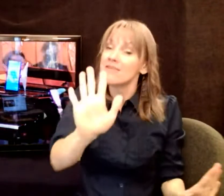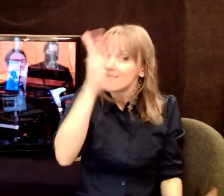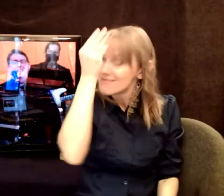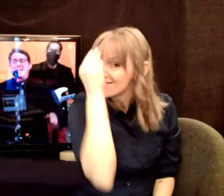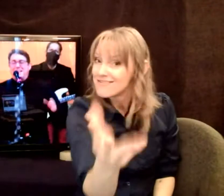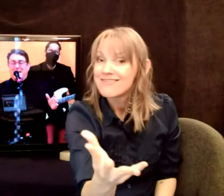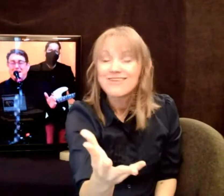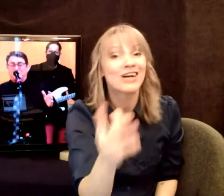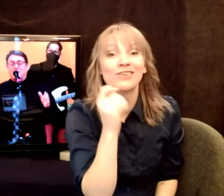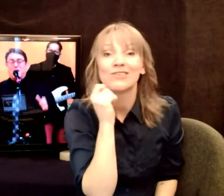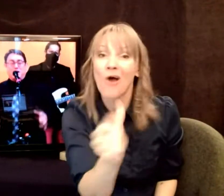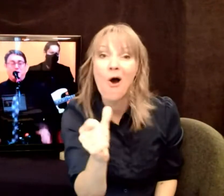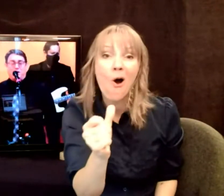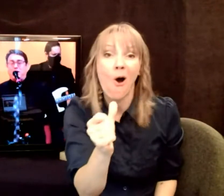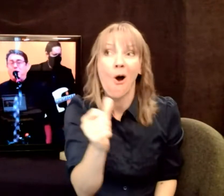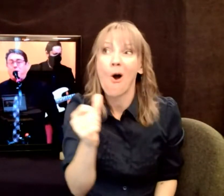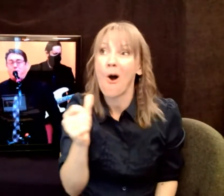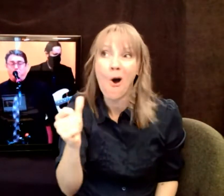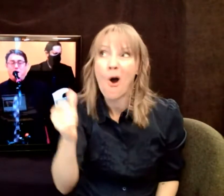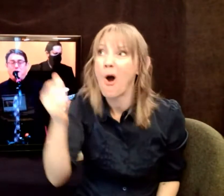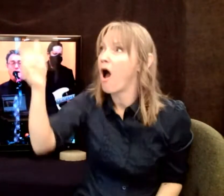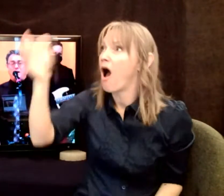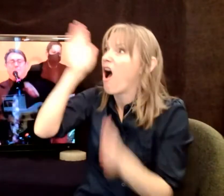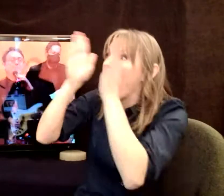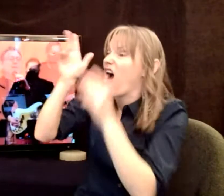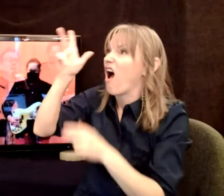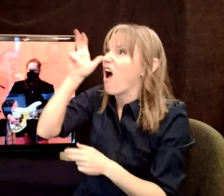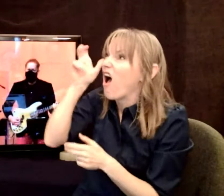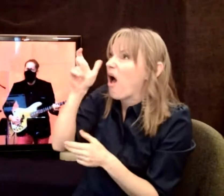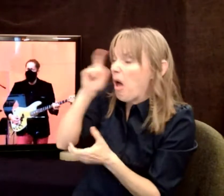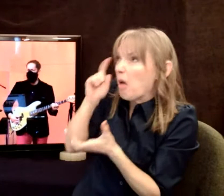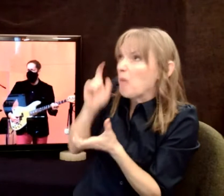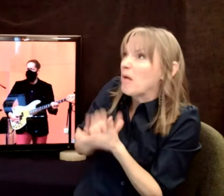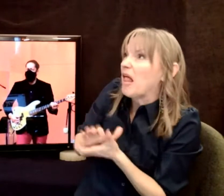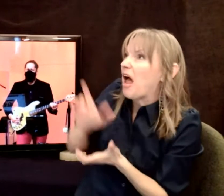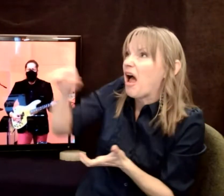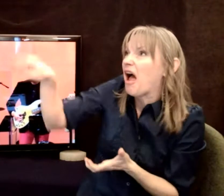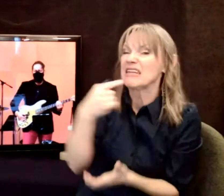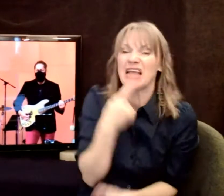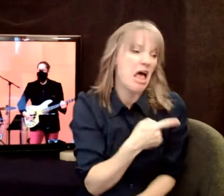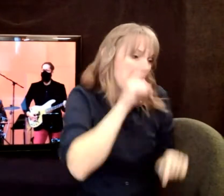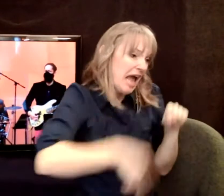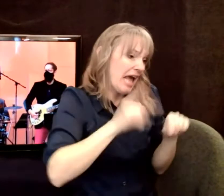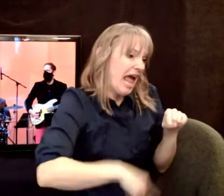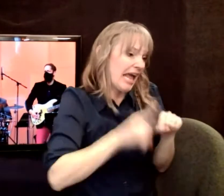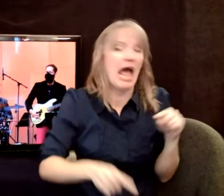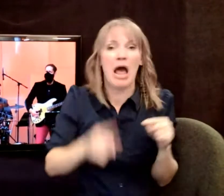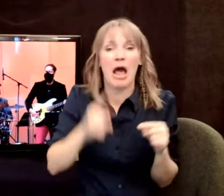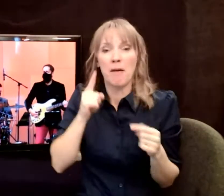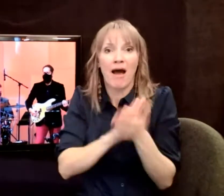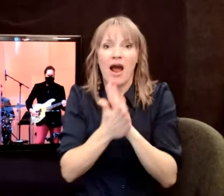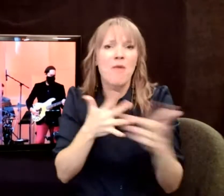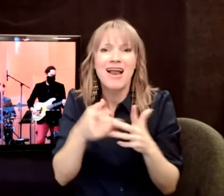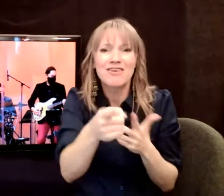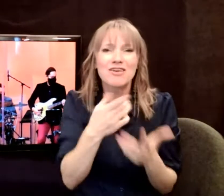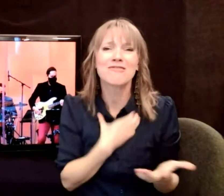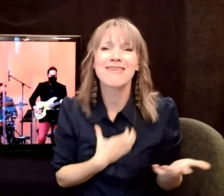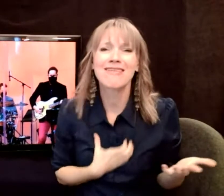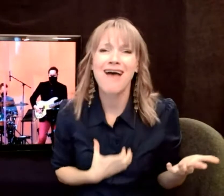no, meditate can't be anything you want to be. Don't